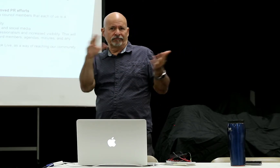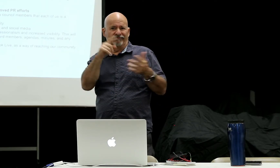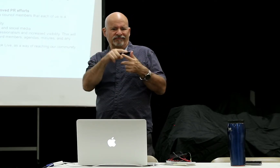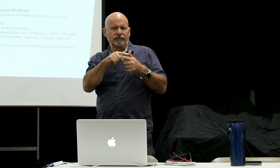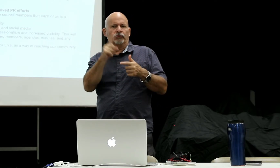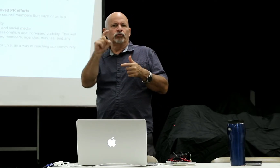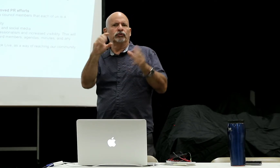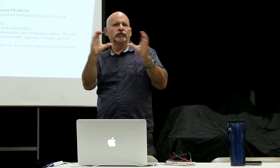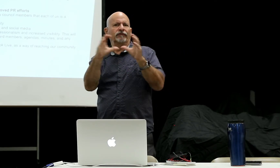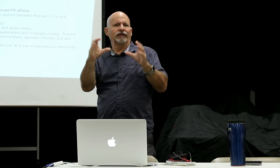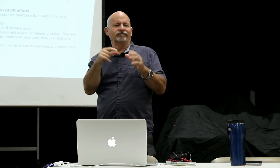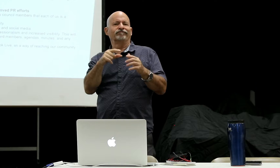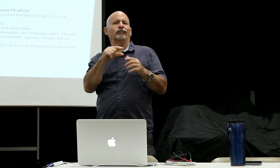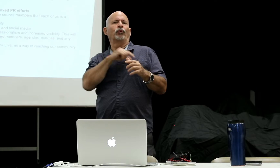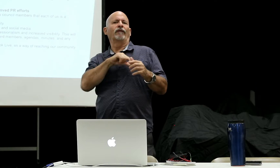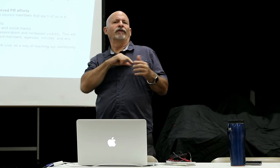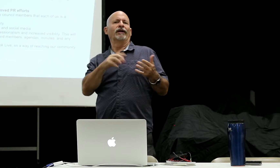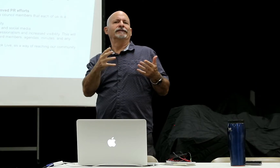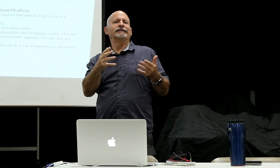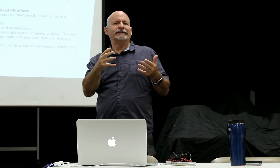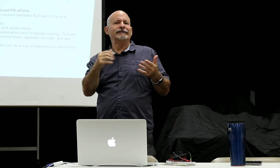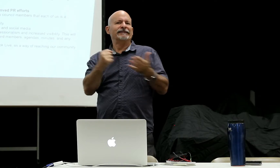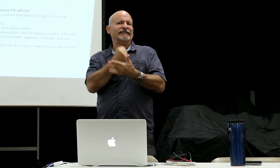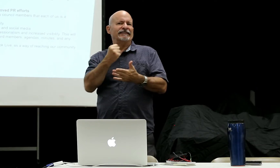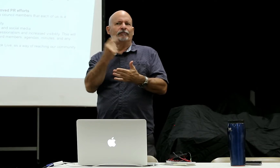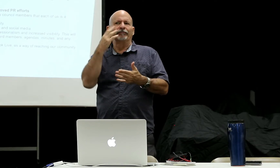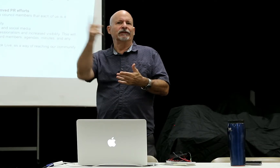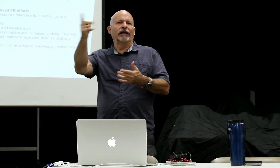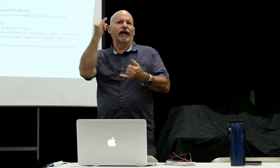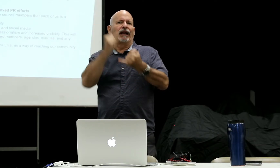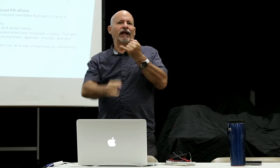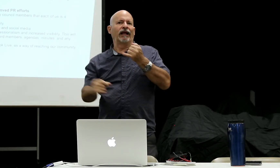But what is qualified, right? It doesn't say certified, it says qualified.